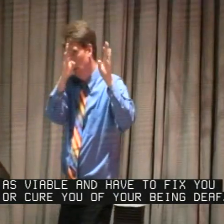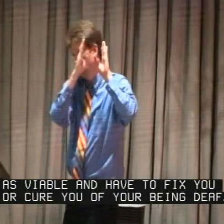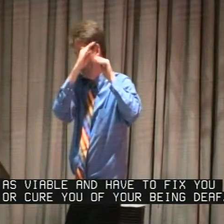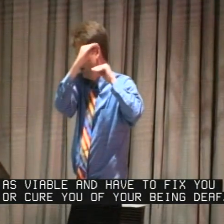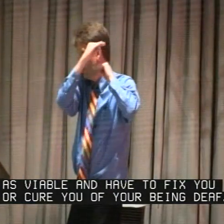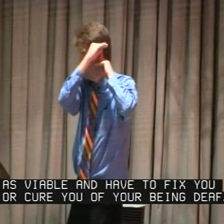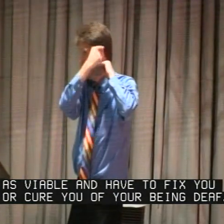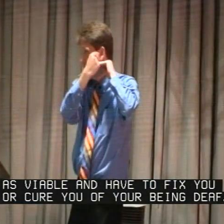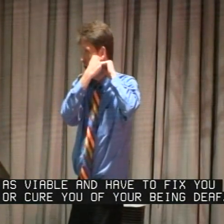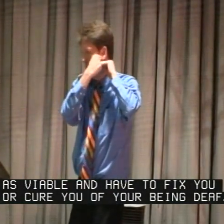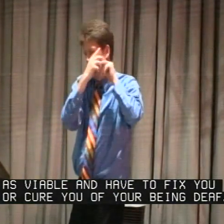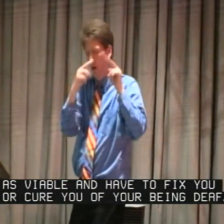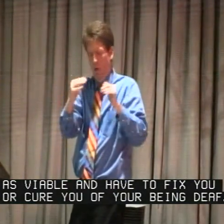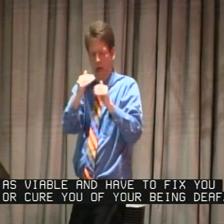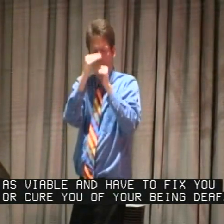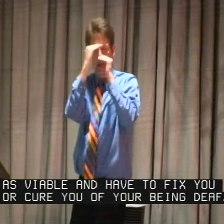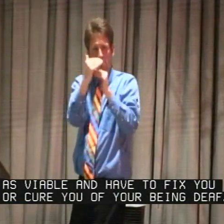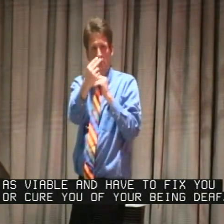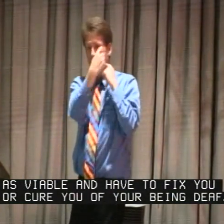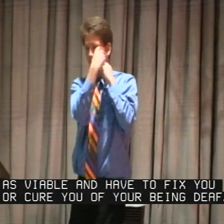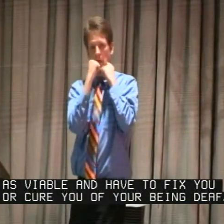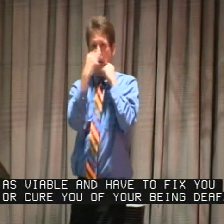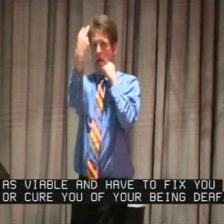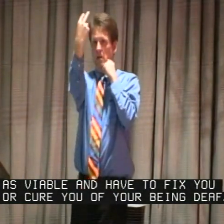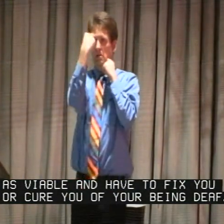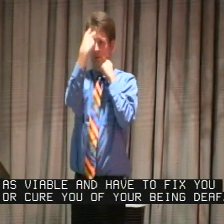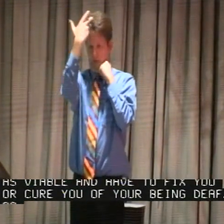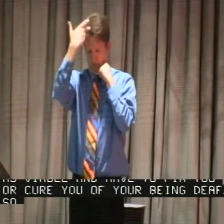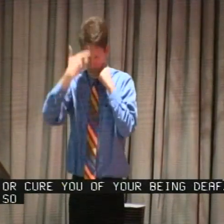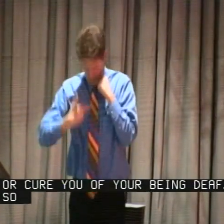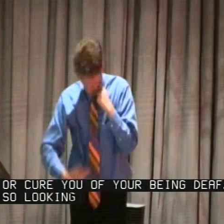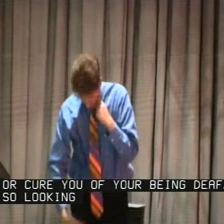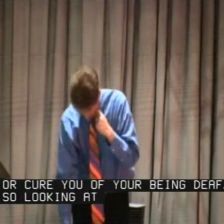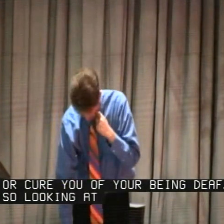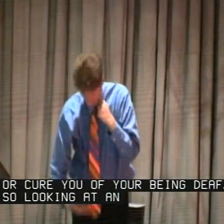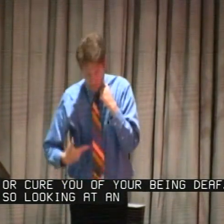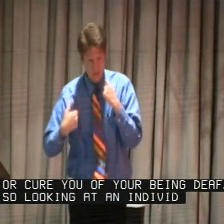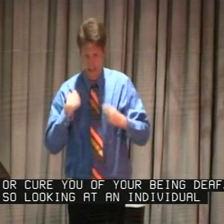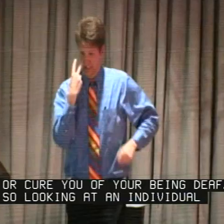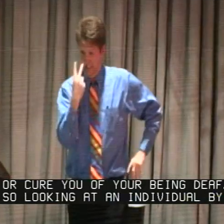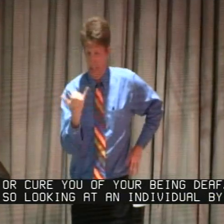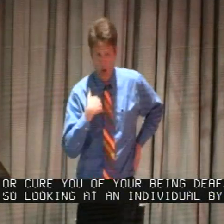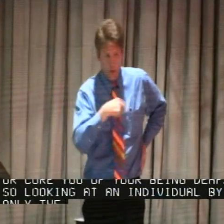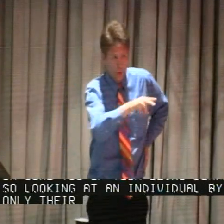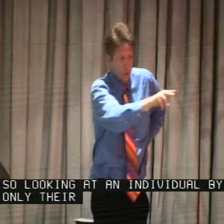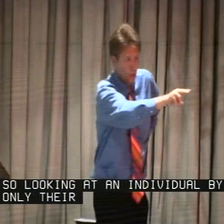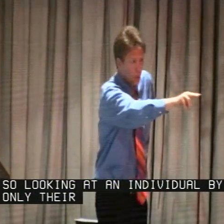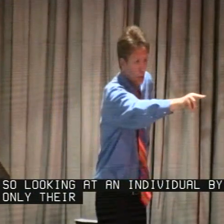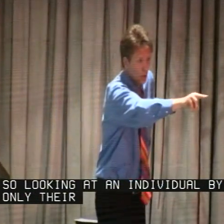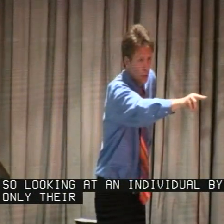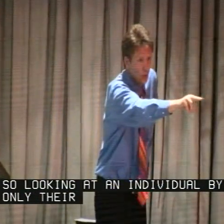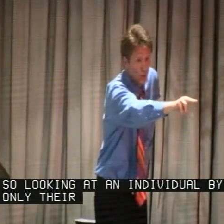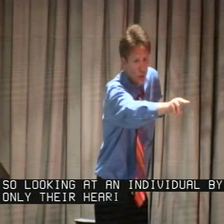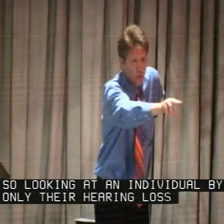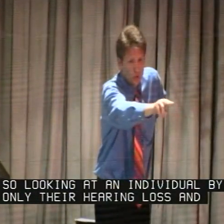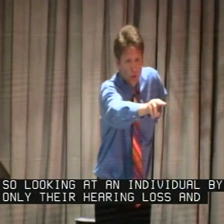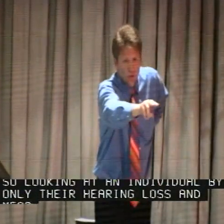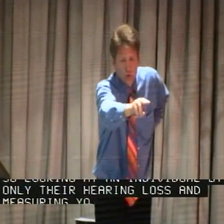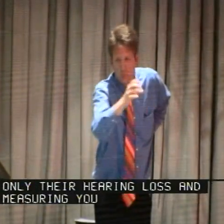So, looking at an individual by only their hearing loss and measuring you by that is not really